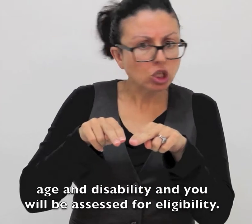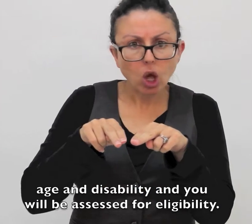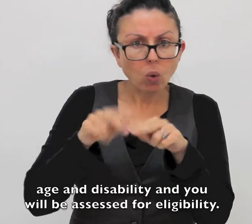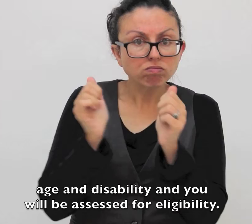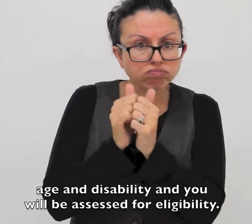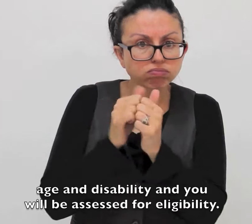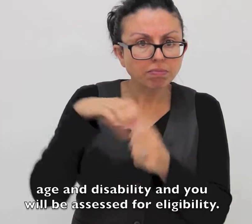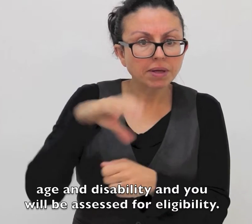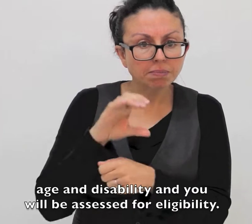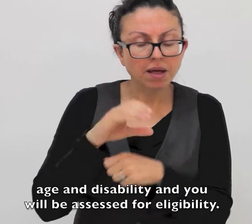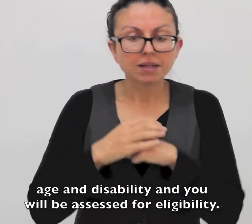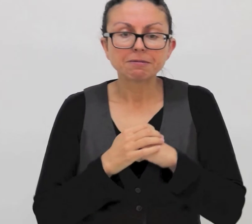for eligibility.